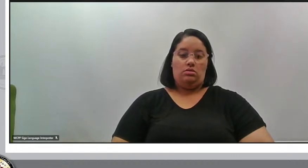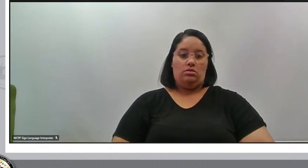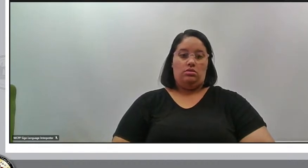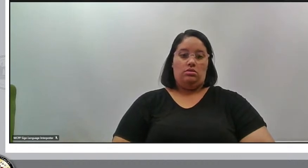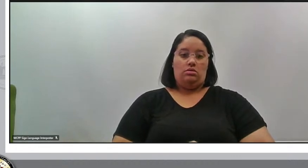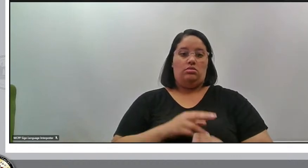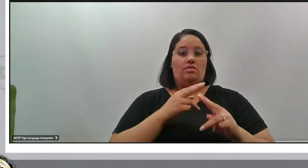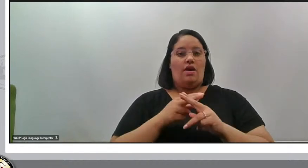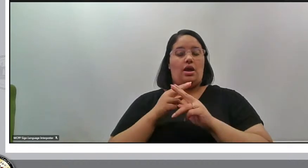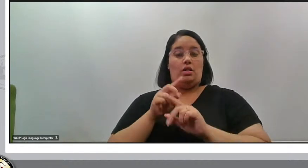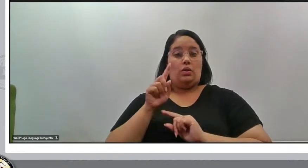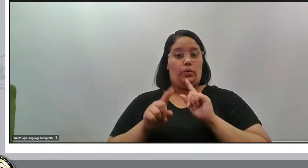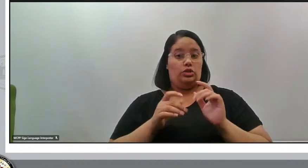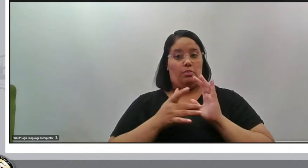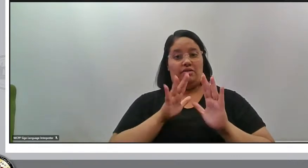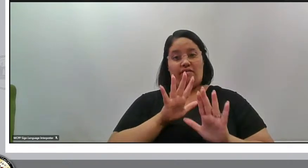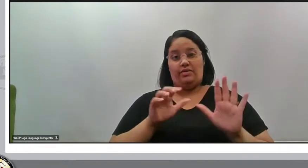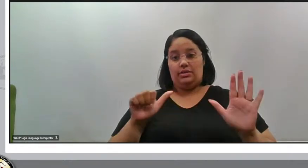on page 56?